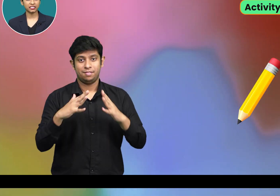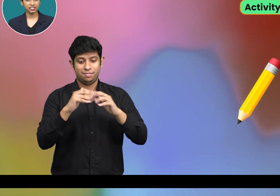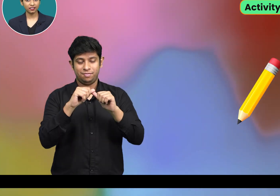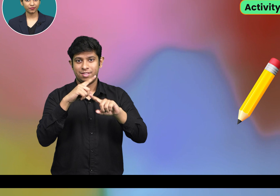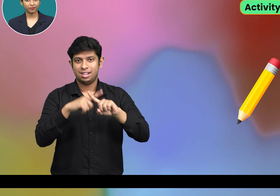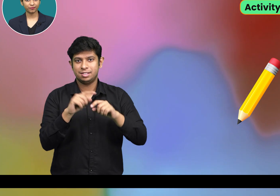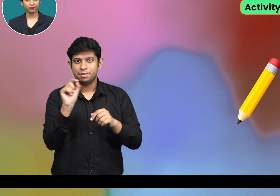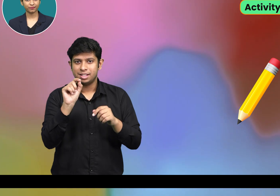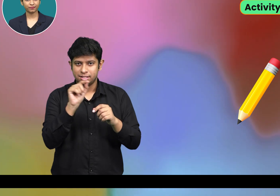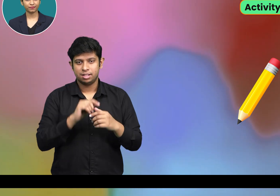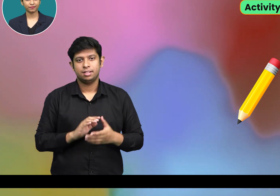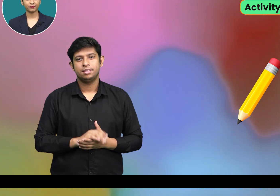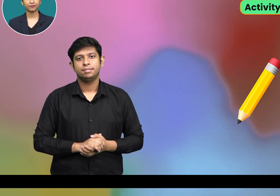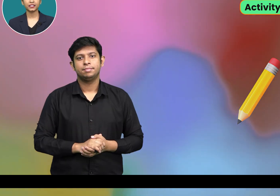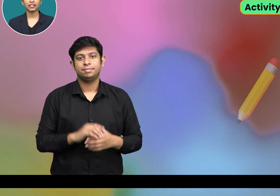wax pencil,